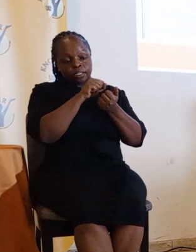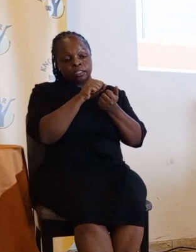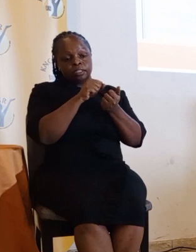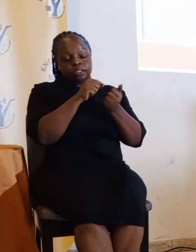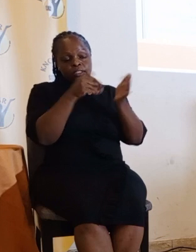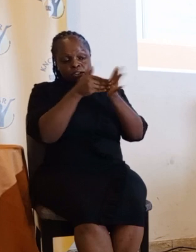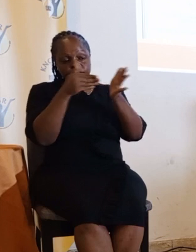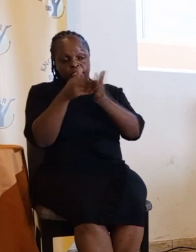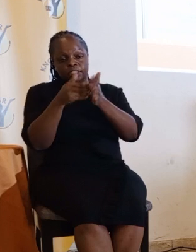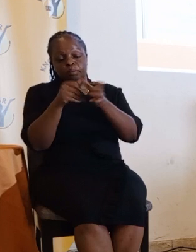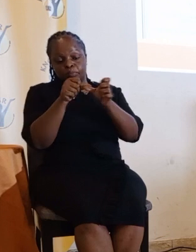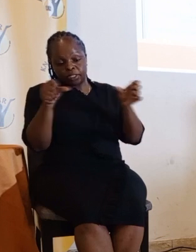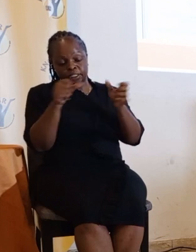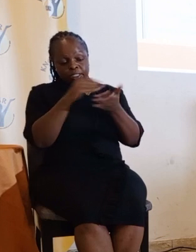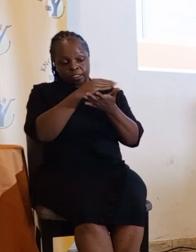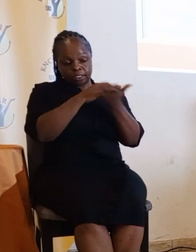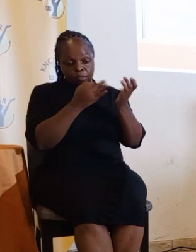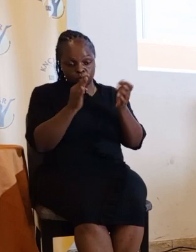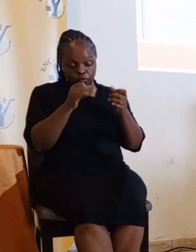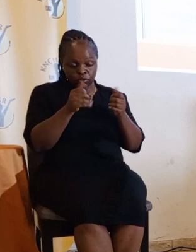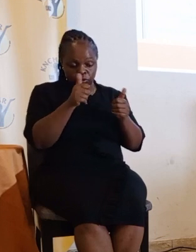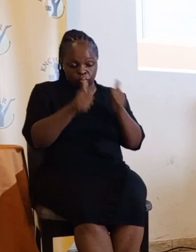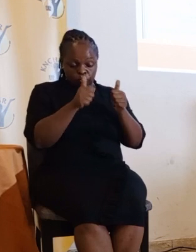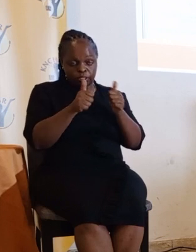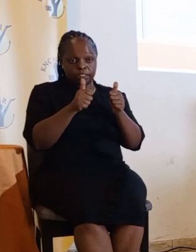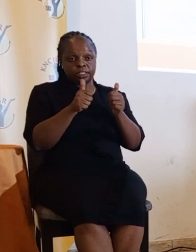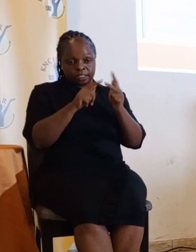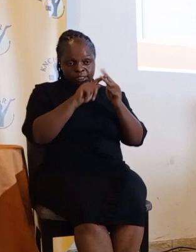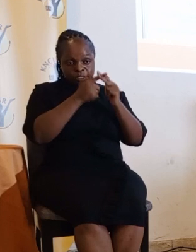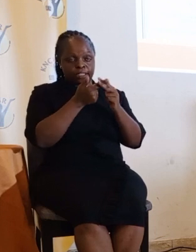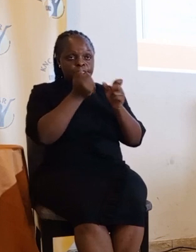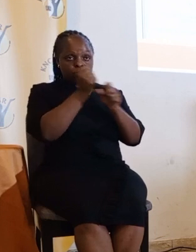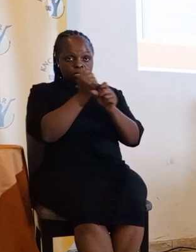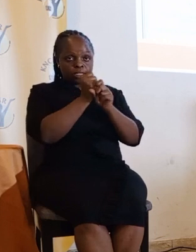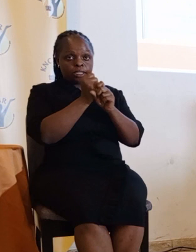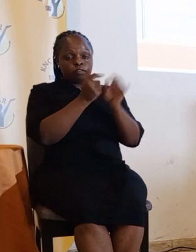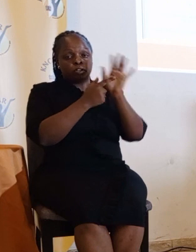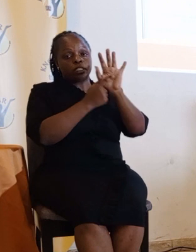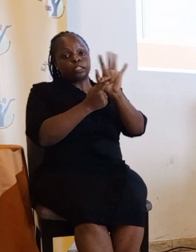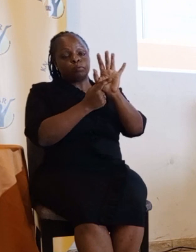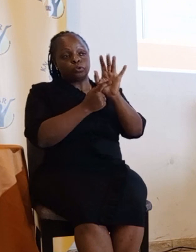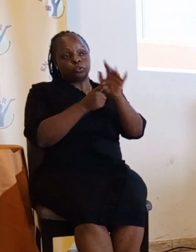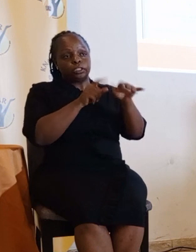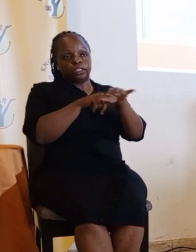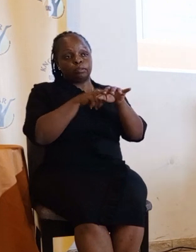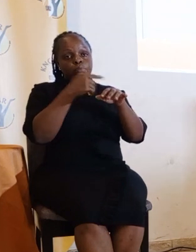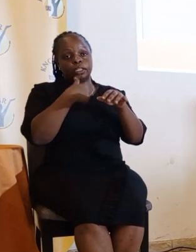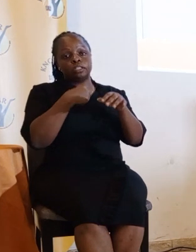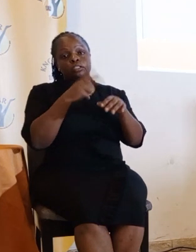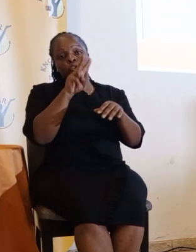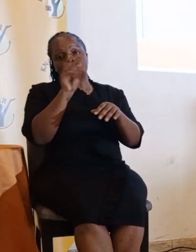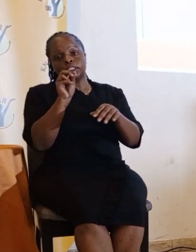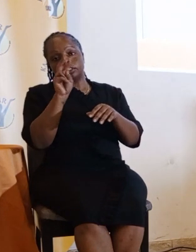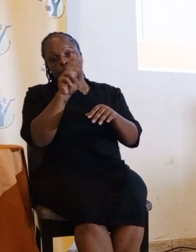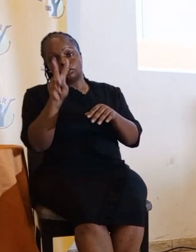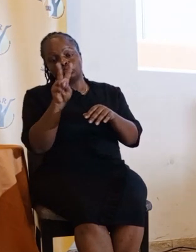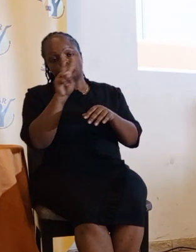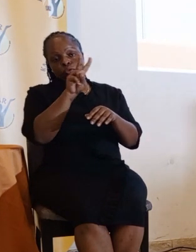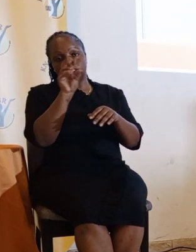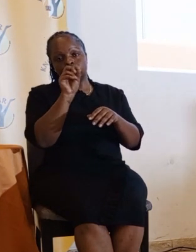counter-terrorism measures, some of which have started bearing fruits. For instance, during the 2022-2023